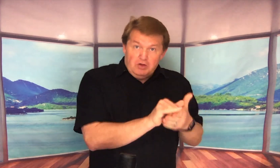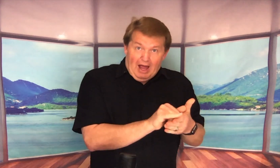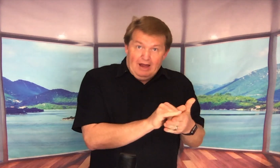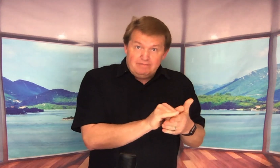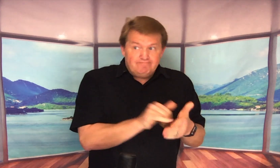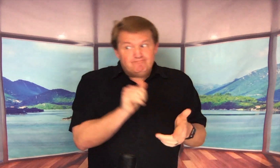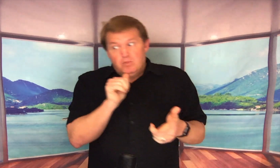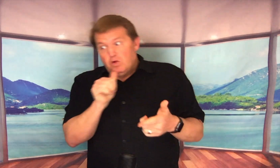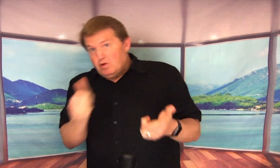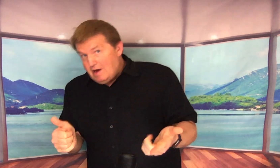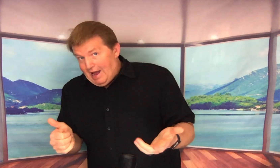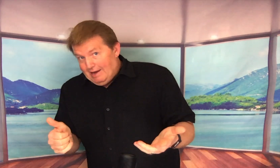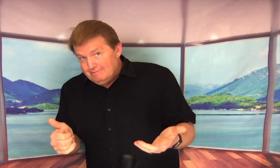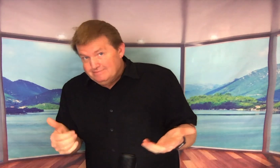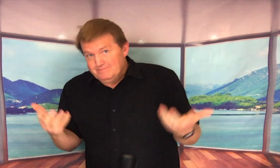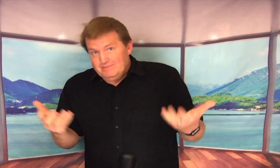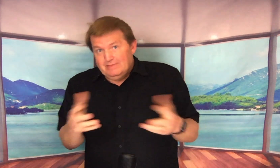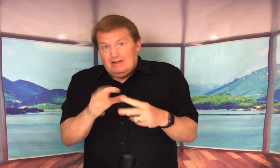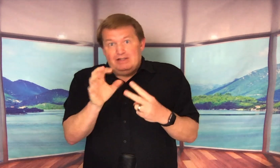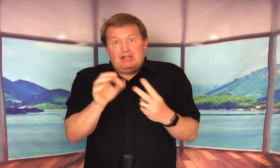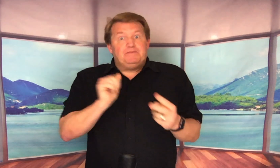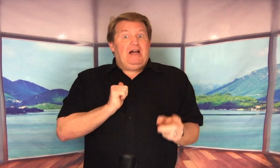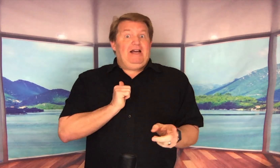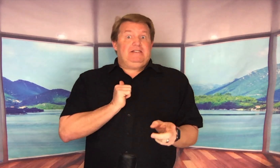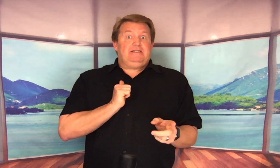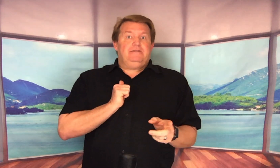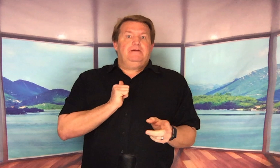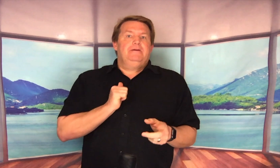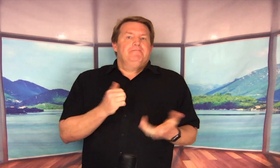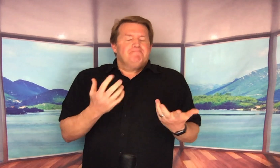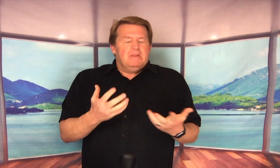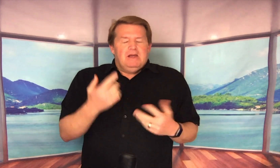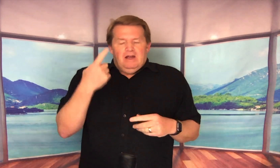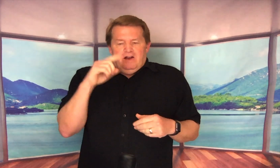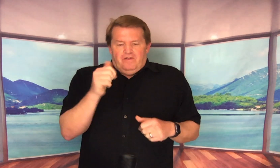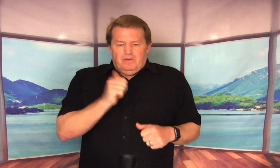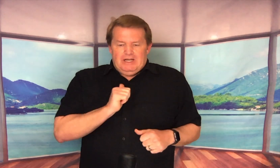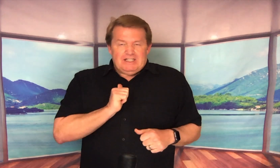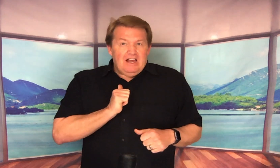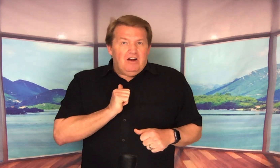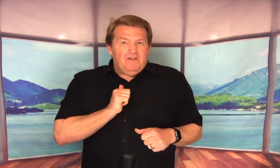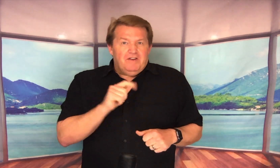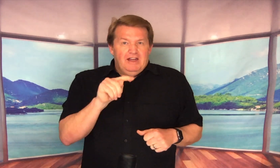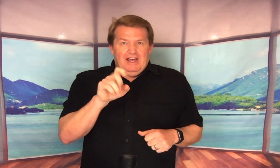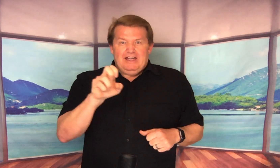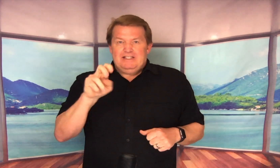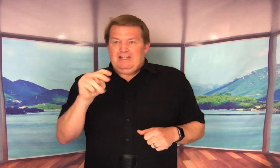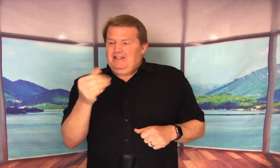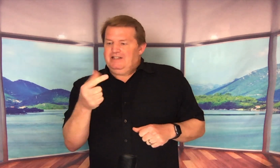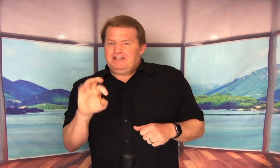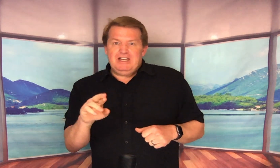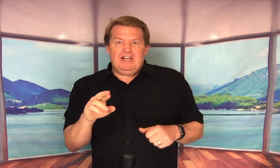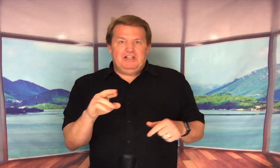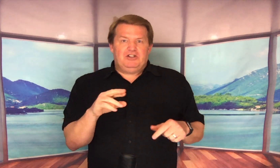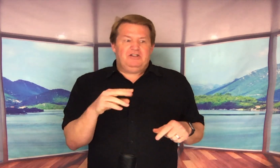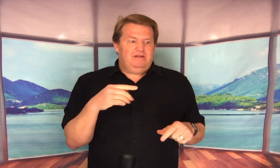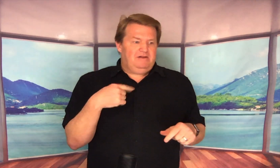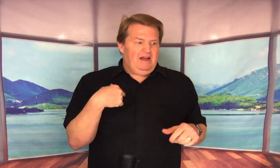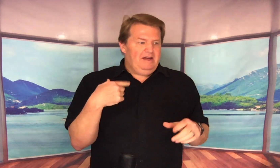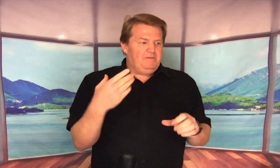that or not. It's up to us. For myself, as a teenager, I had been